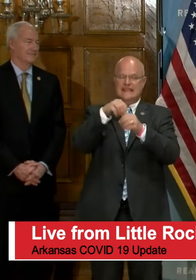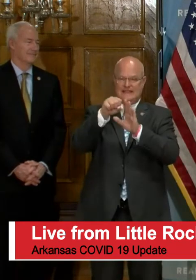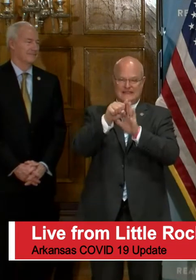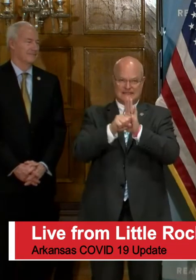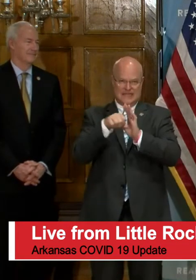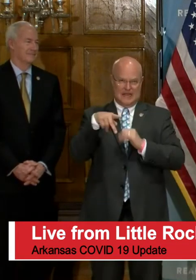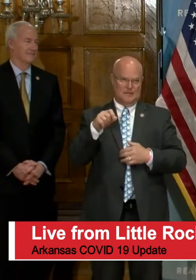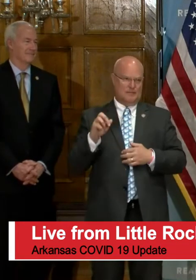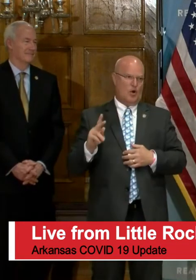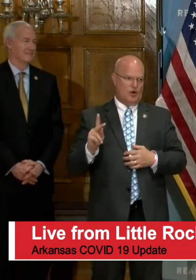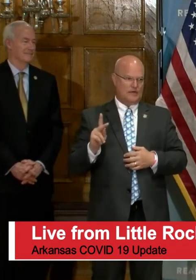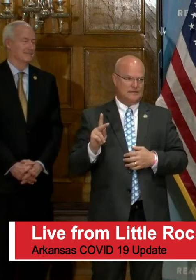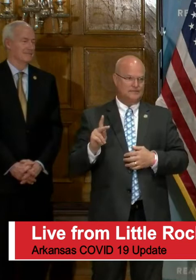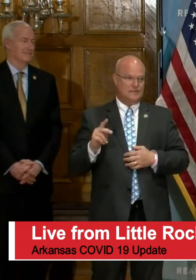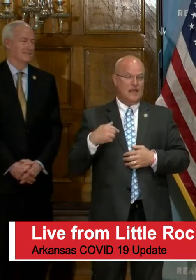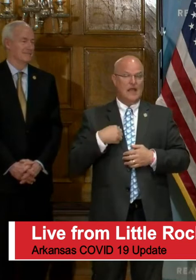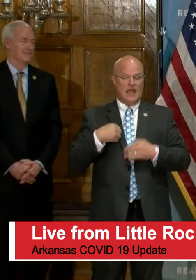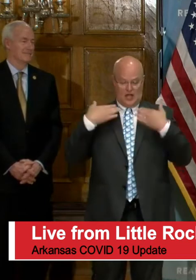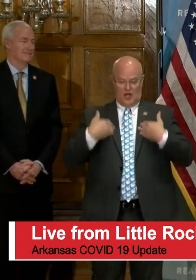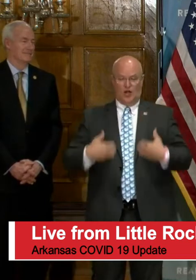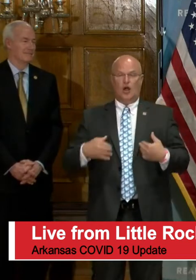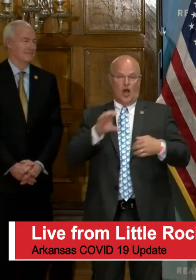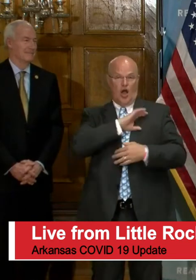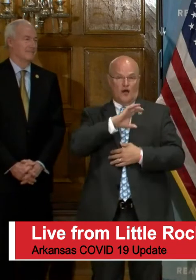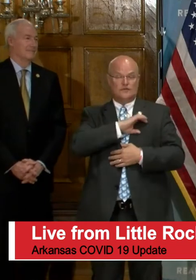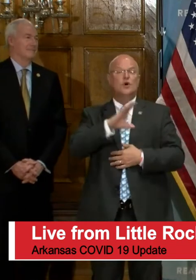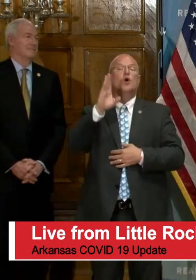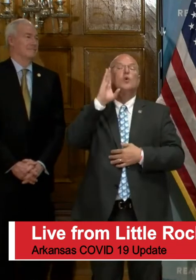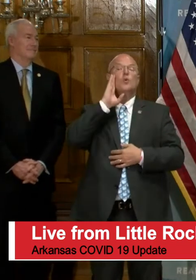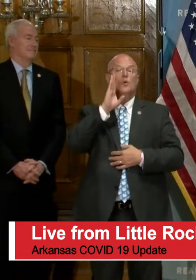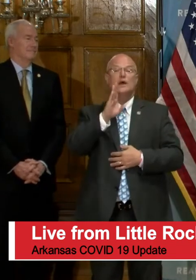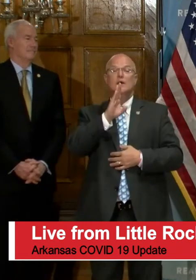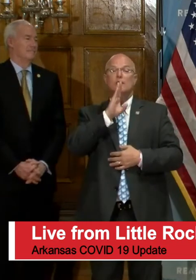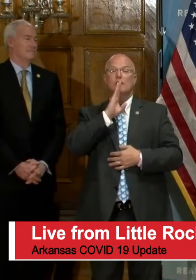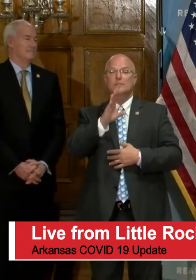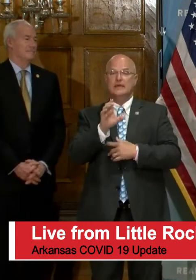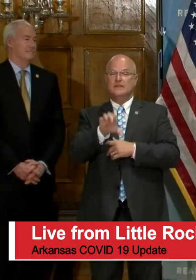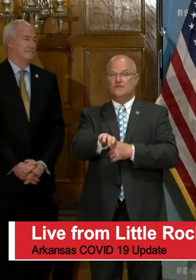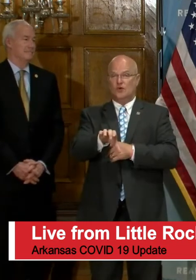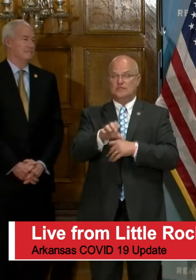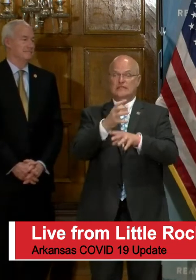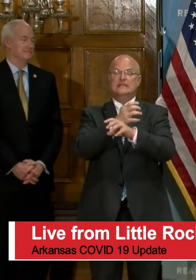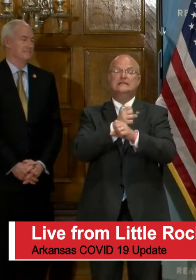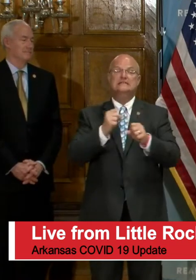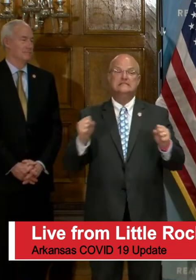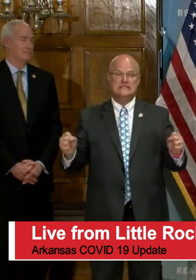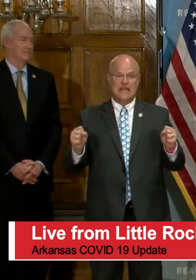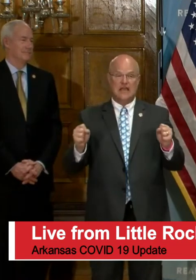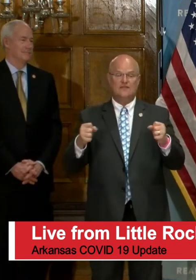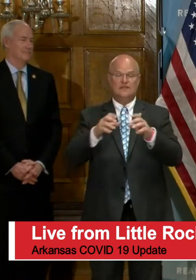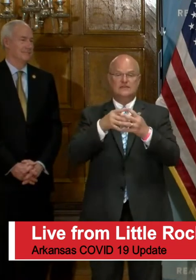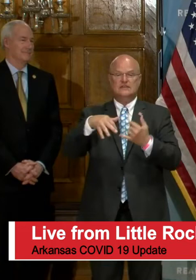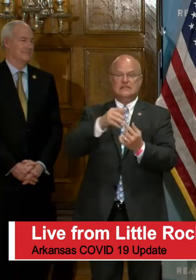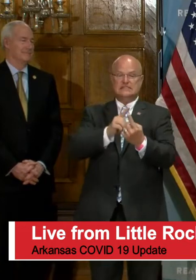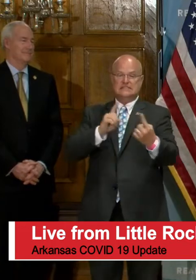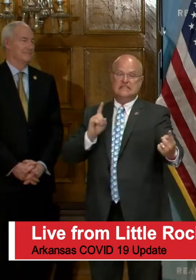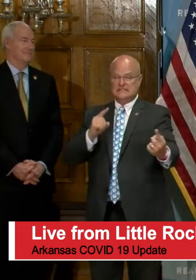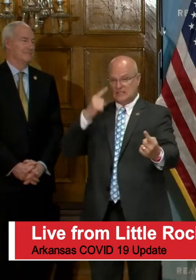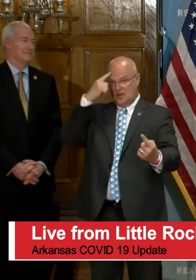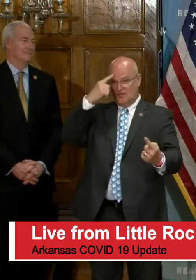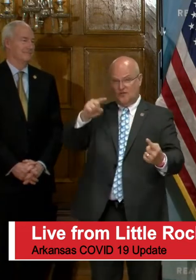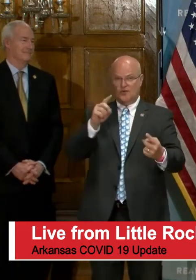state park, and our uniformed officers will be enforcing a safe physical distance for